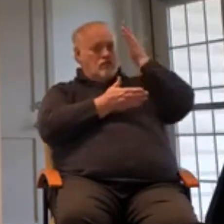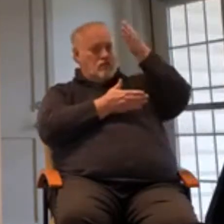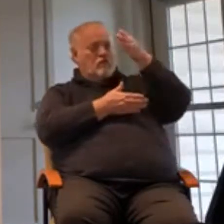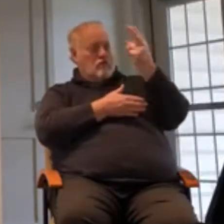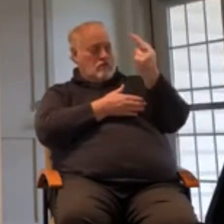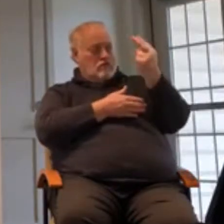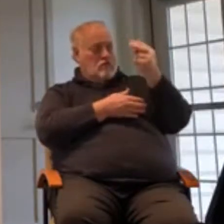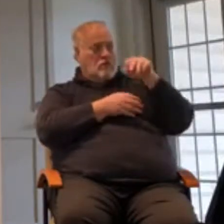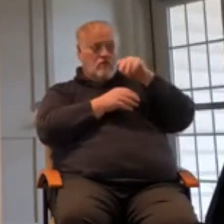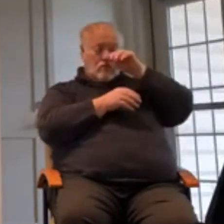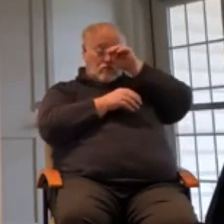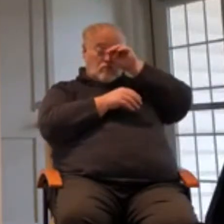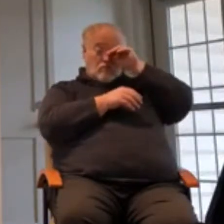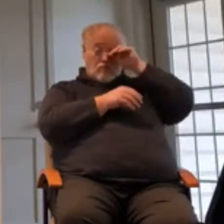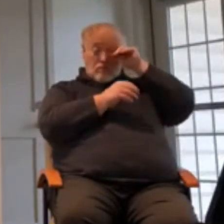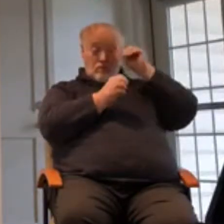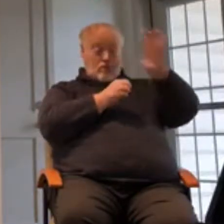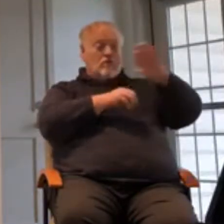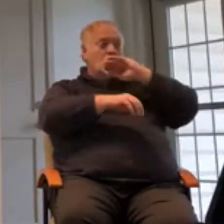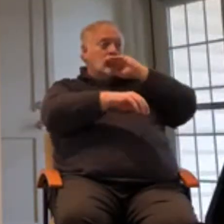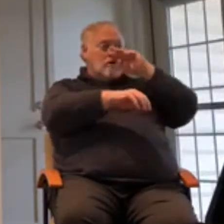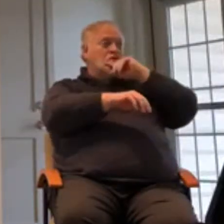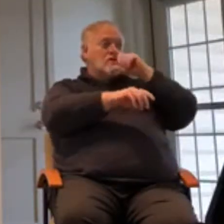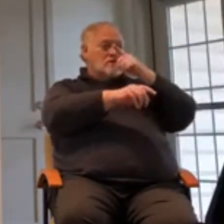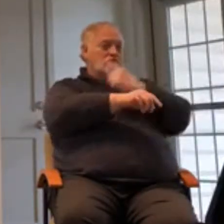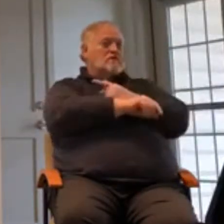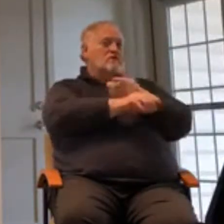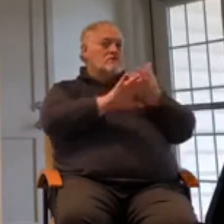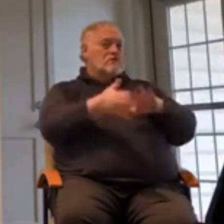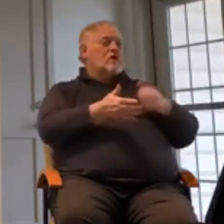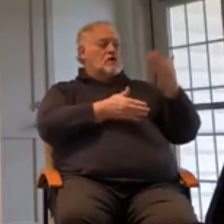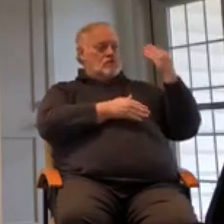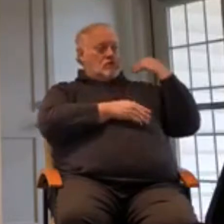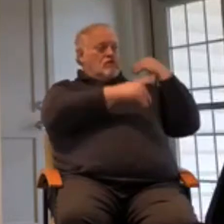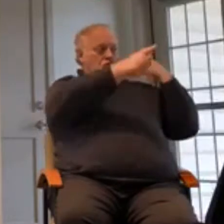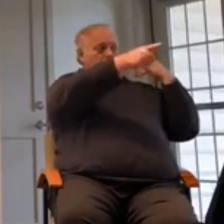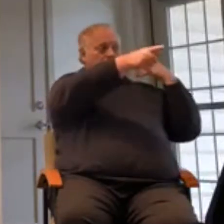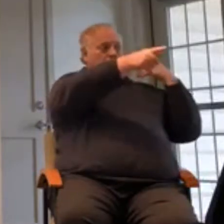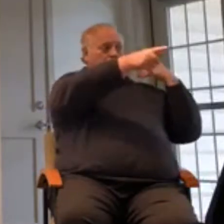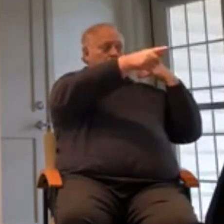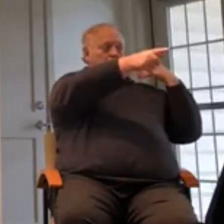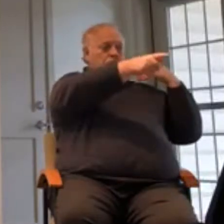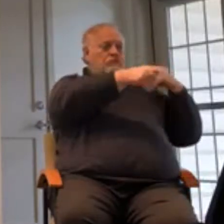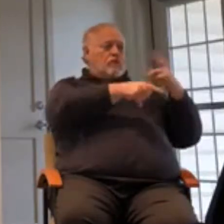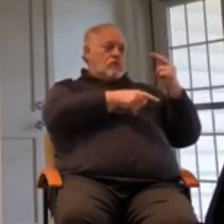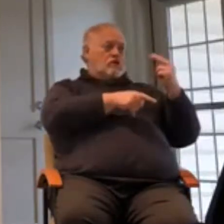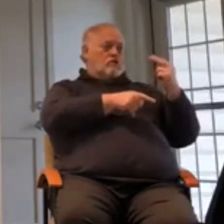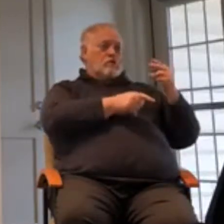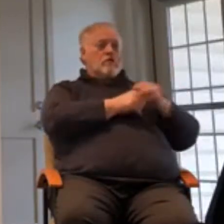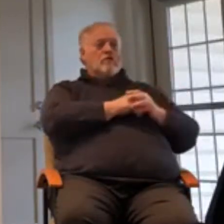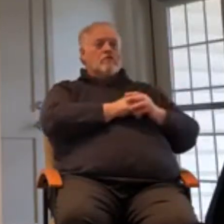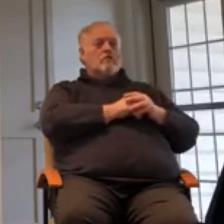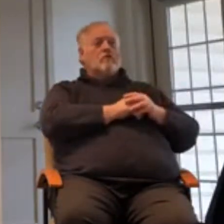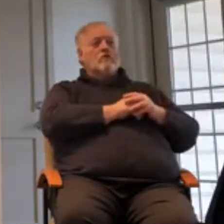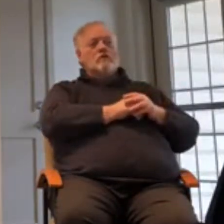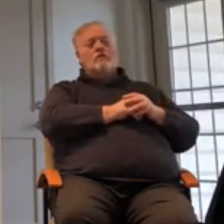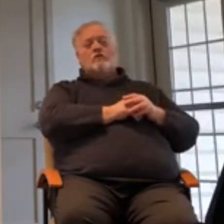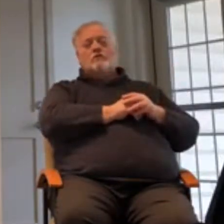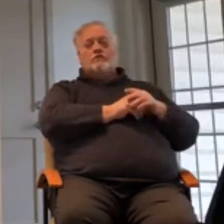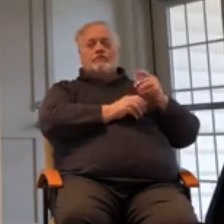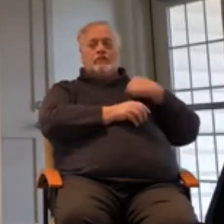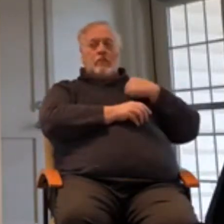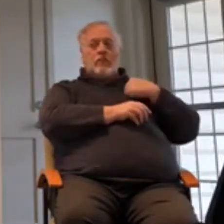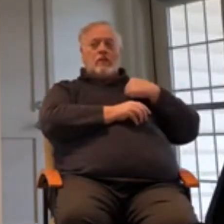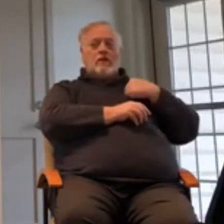12th and with your sister passing away. We just been praying for everybody's prayer requests, and we want to see how God is going to grow and how